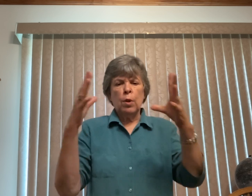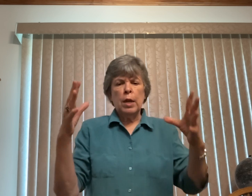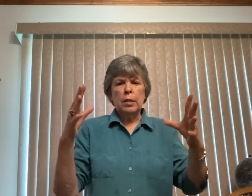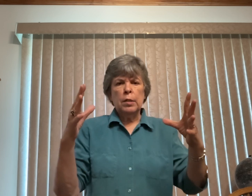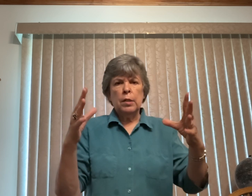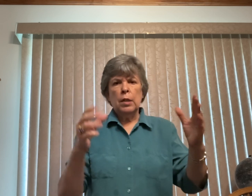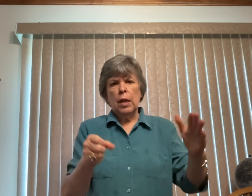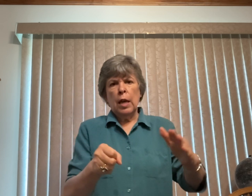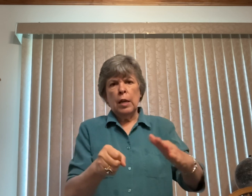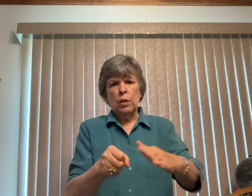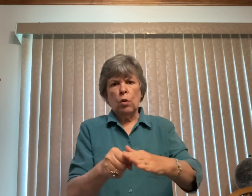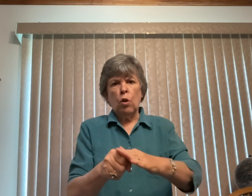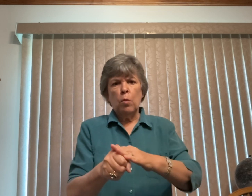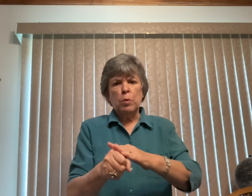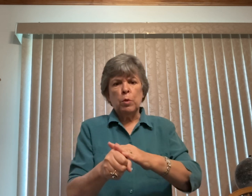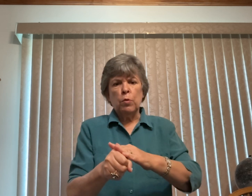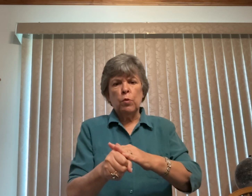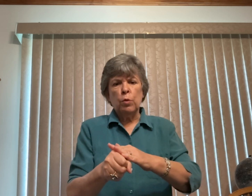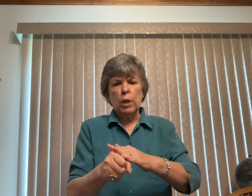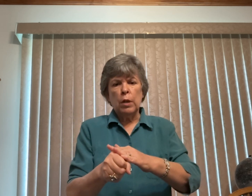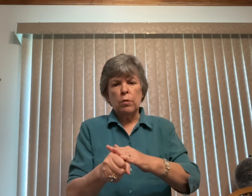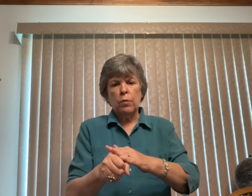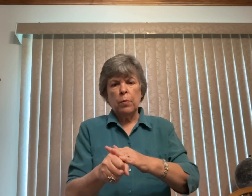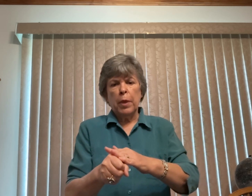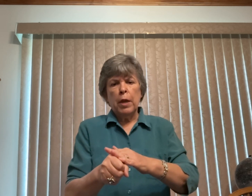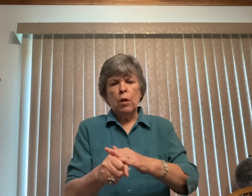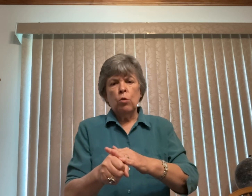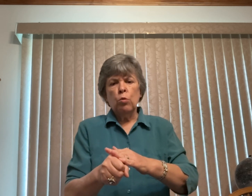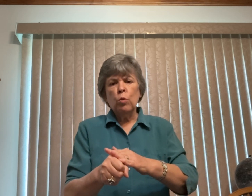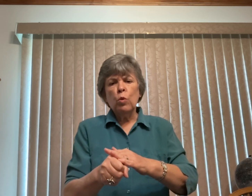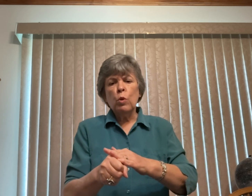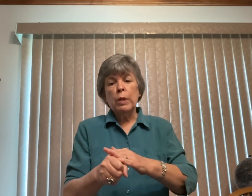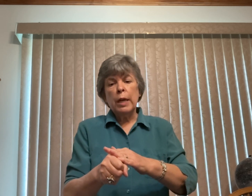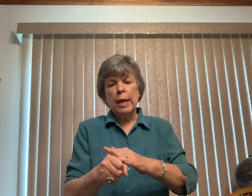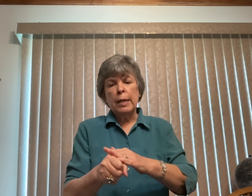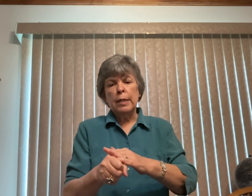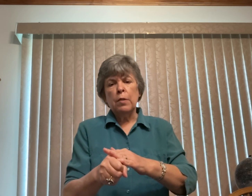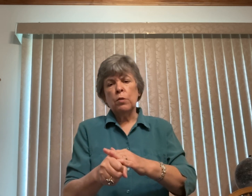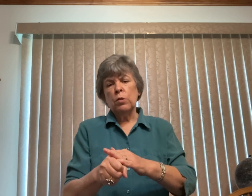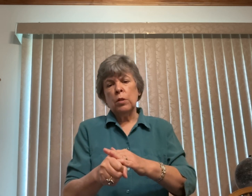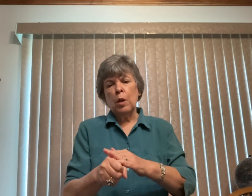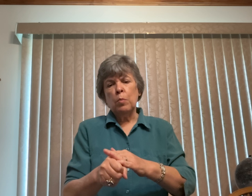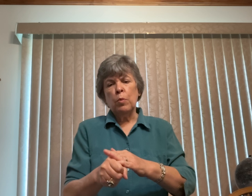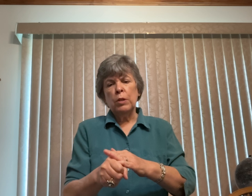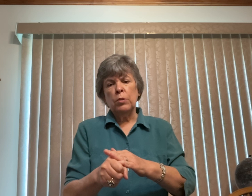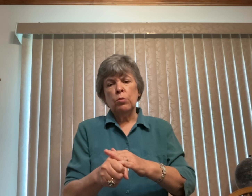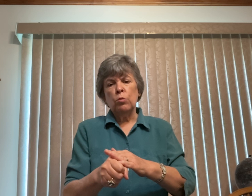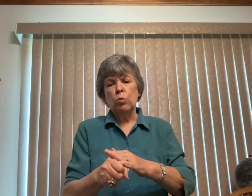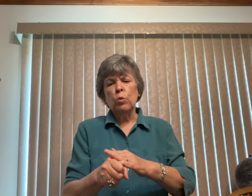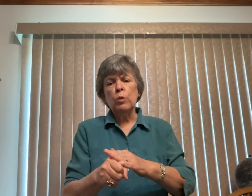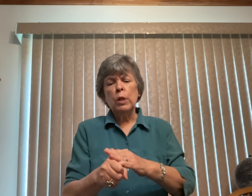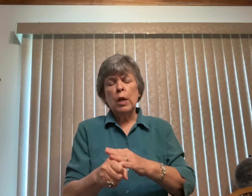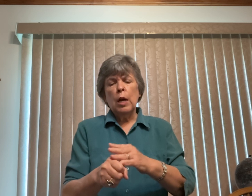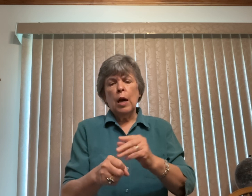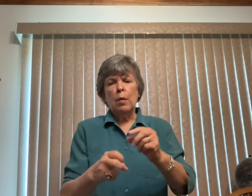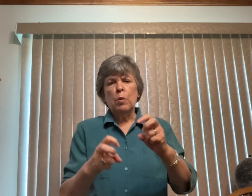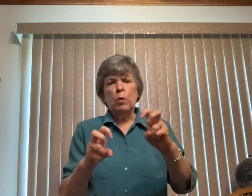great and armed or full of. Cruel hate. Now there's a couple ways to do cruel. I'm going